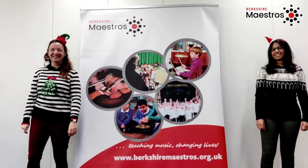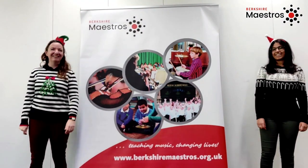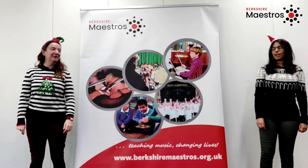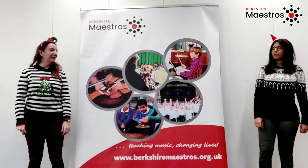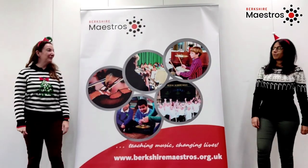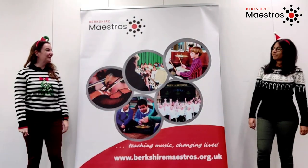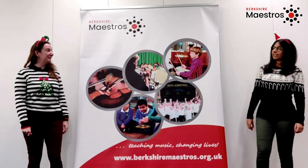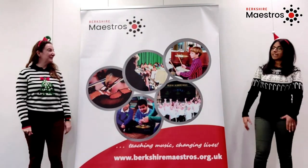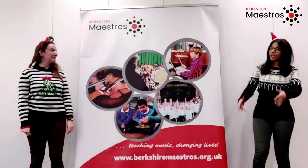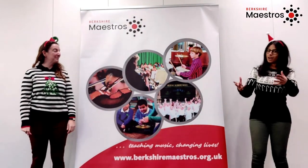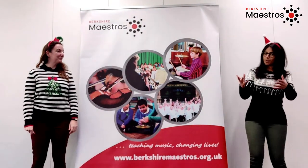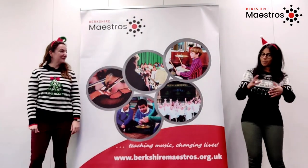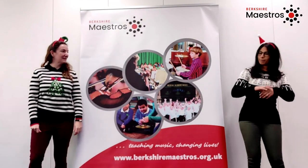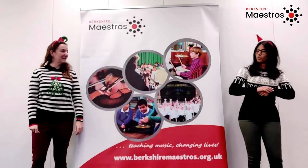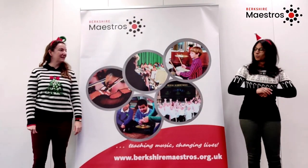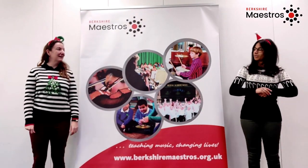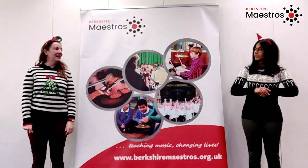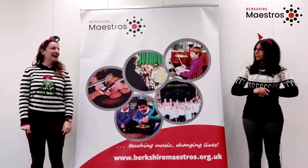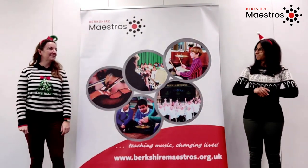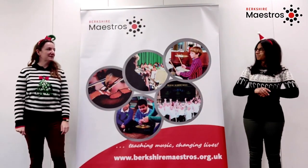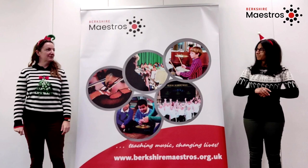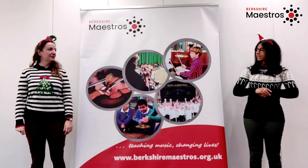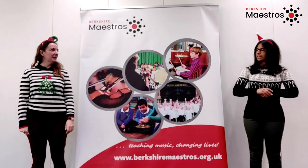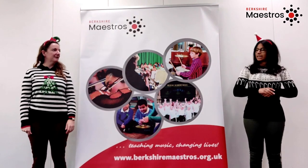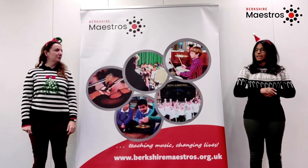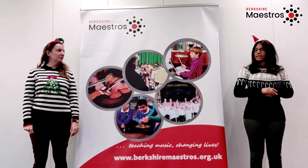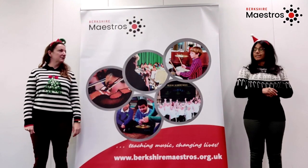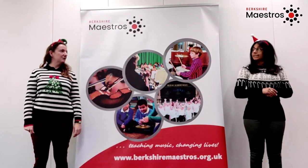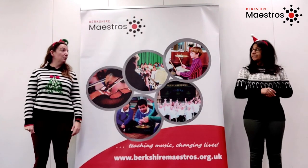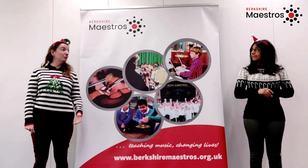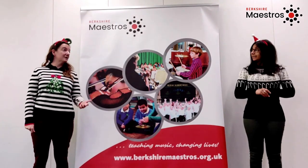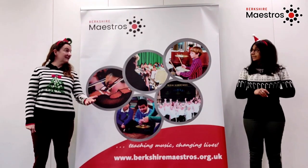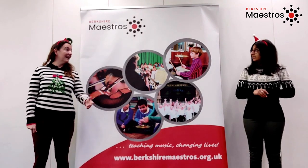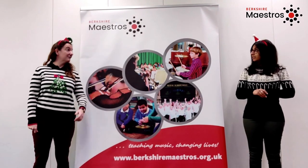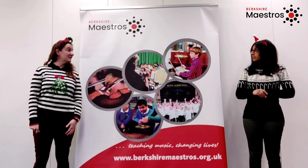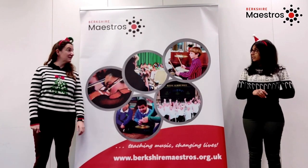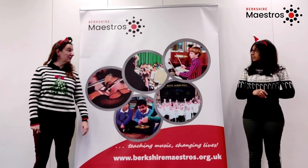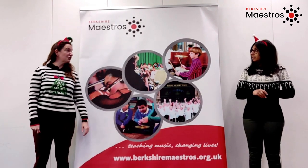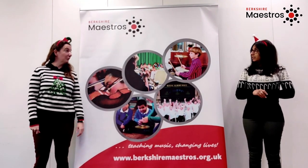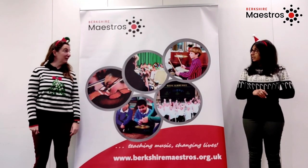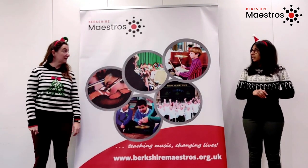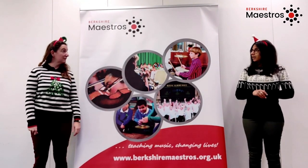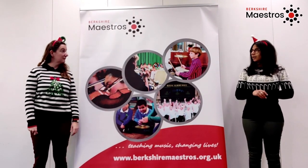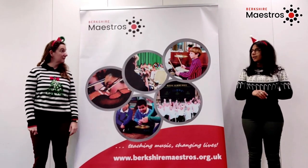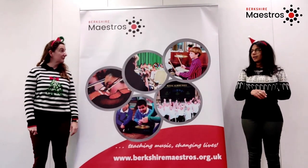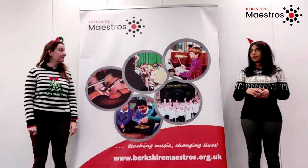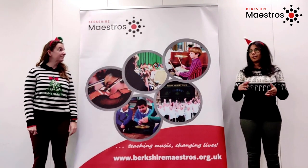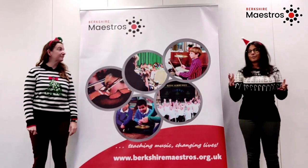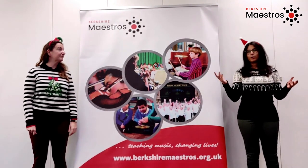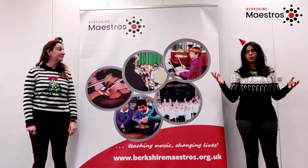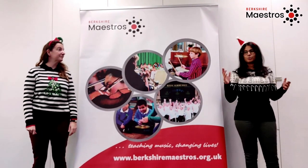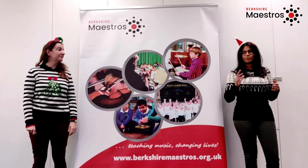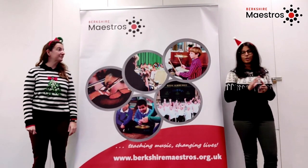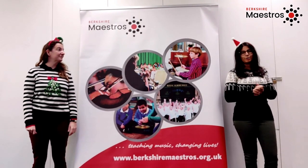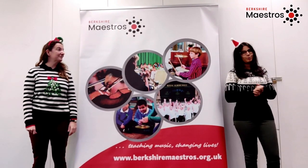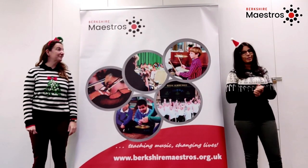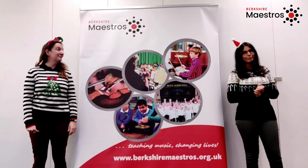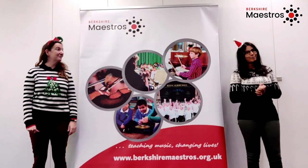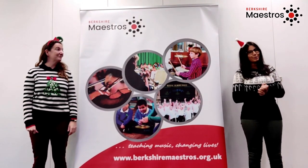Fantastic. Hopefully we're feeling a bit more warmed up now. Absolutely. I think all that's left is to go shopping. Oh, of course. We've got to go and do all our Christmas